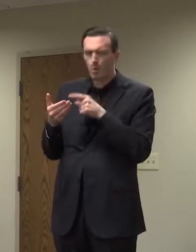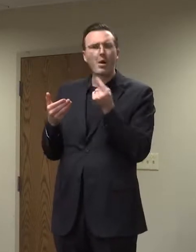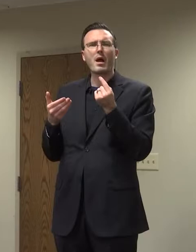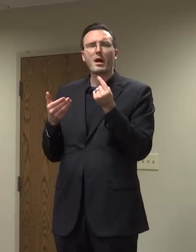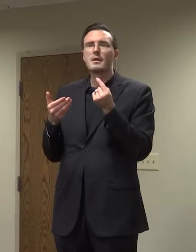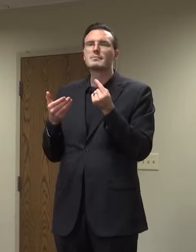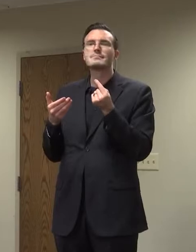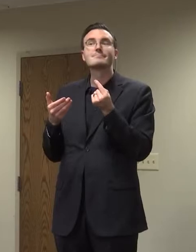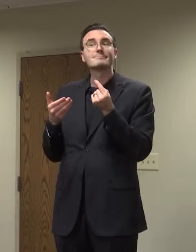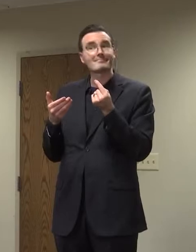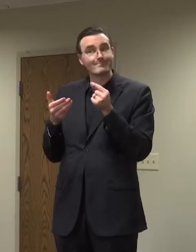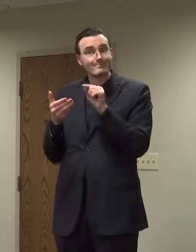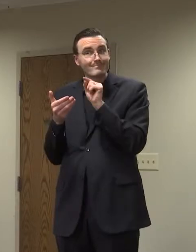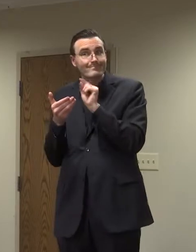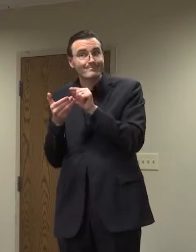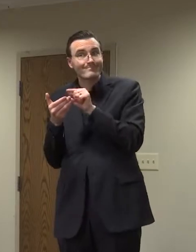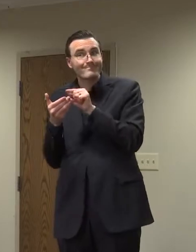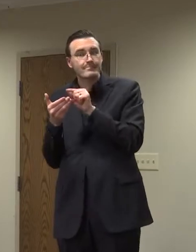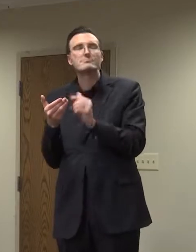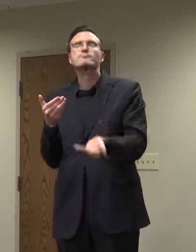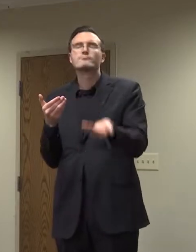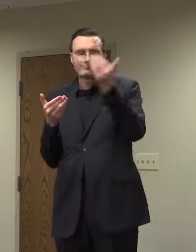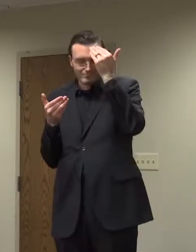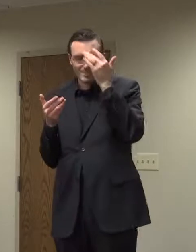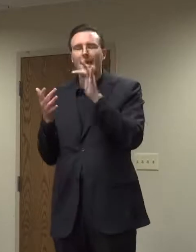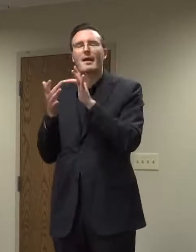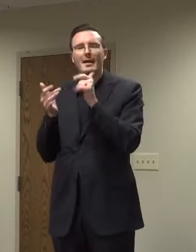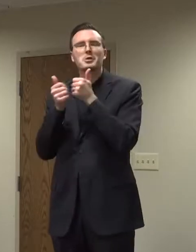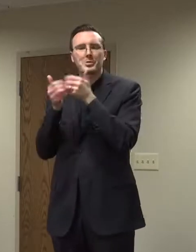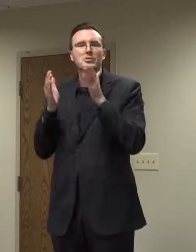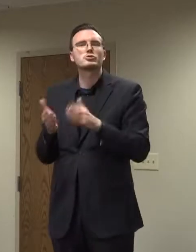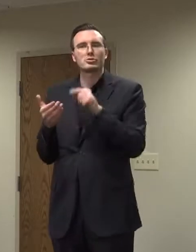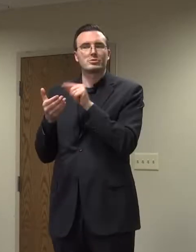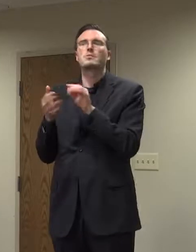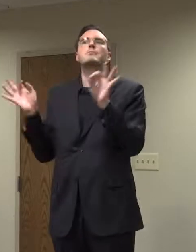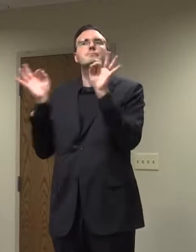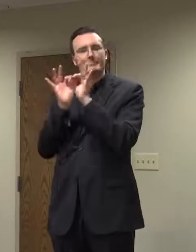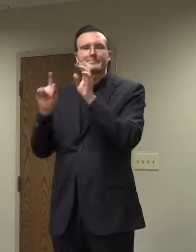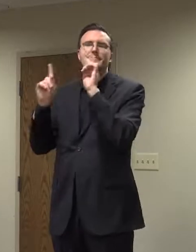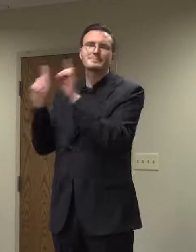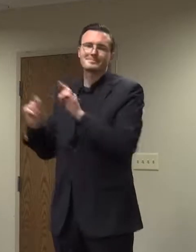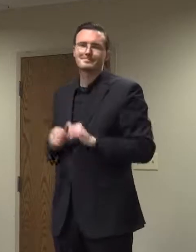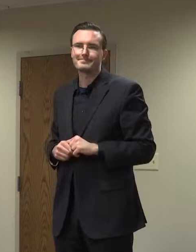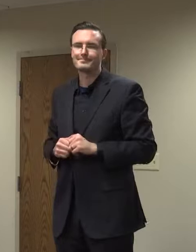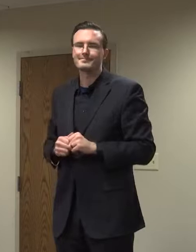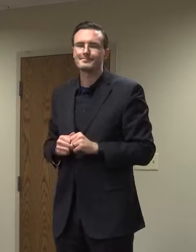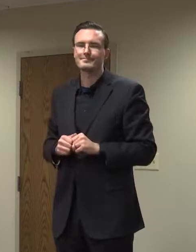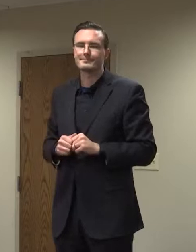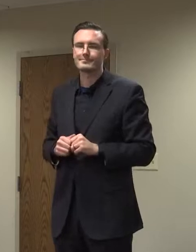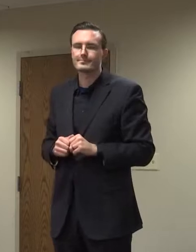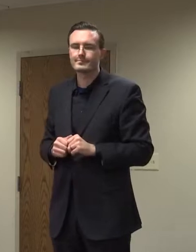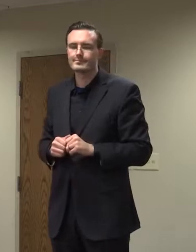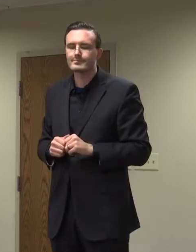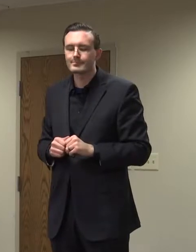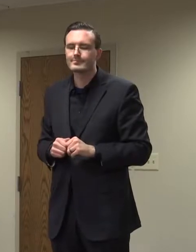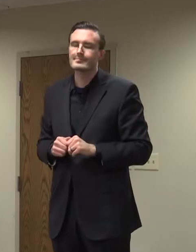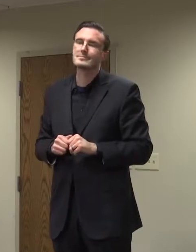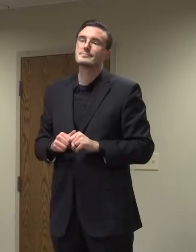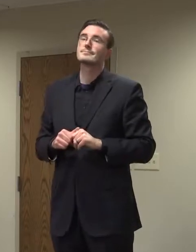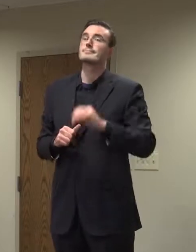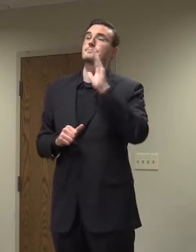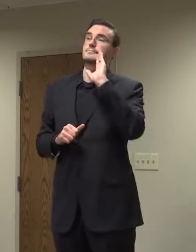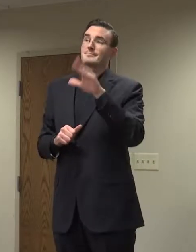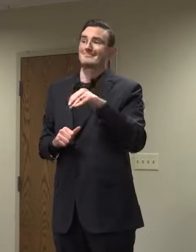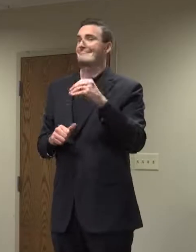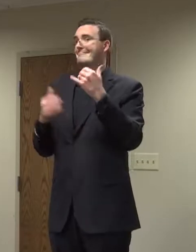312-777-1999. So as we heard over the weekend and as we come into today, all the regions in the state are now under some form